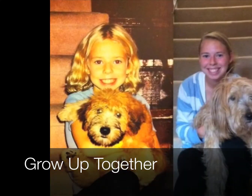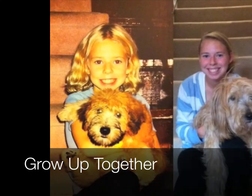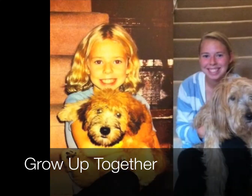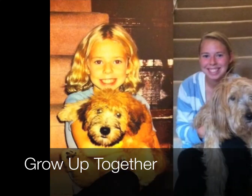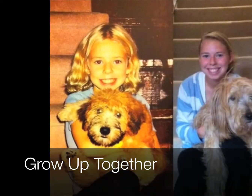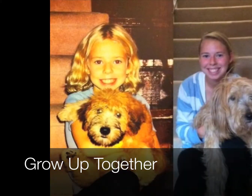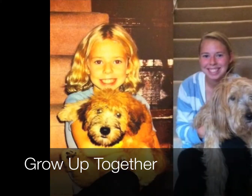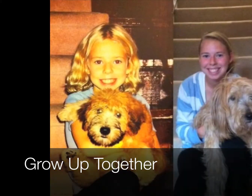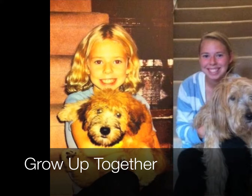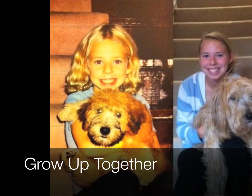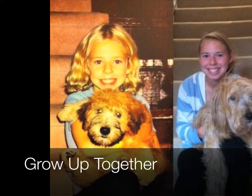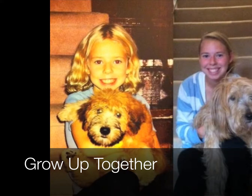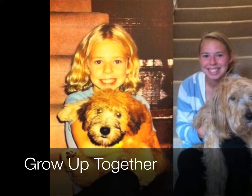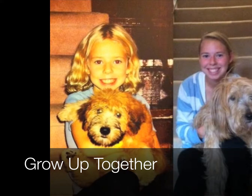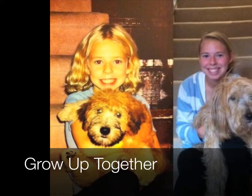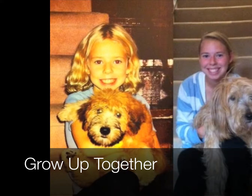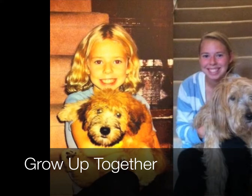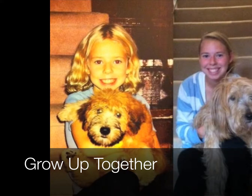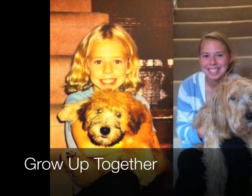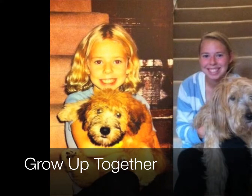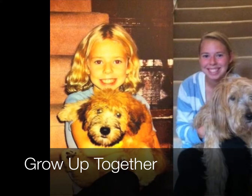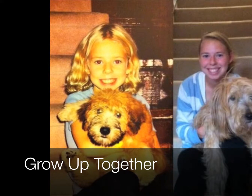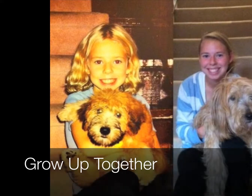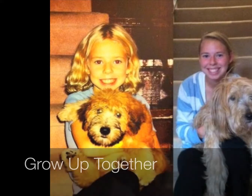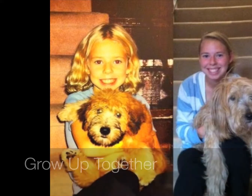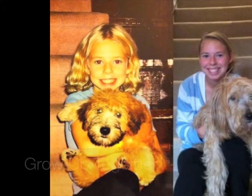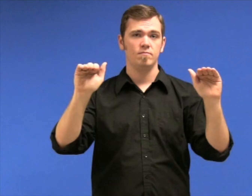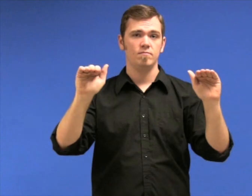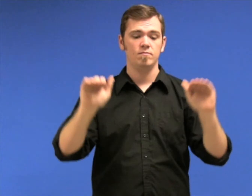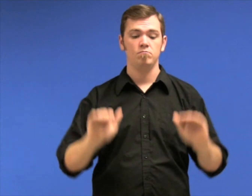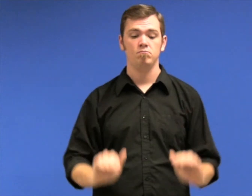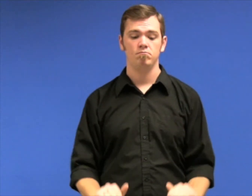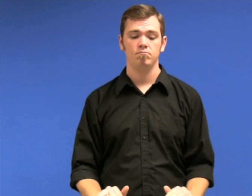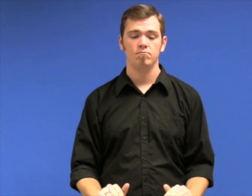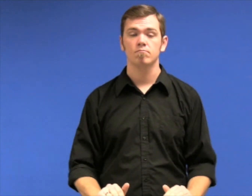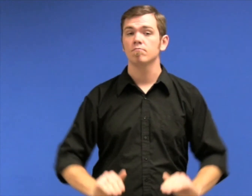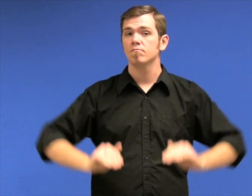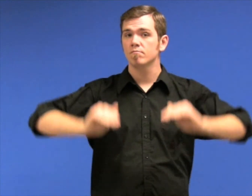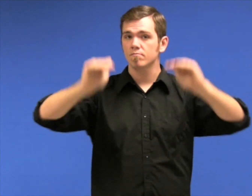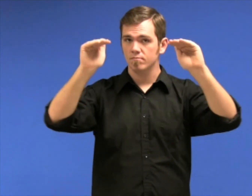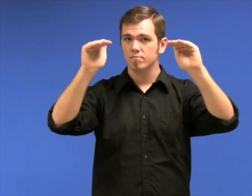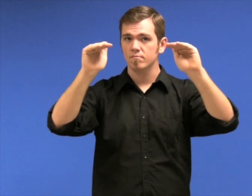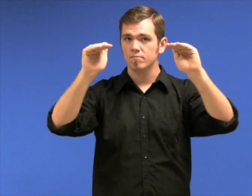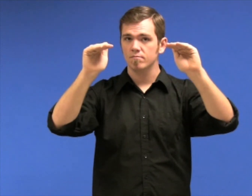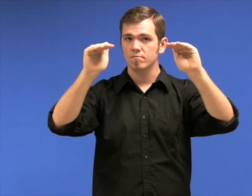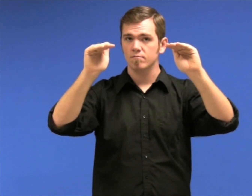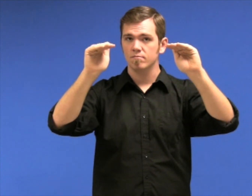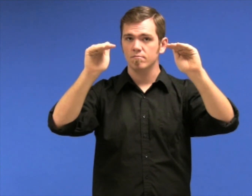All right, grow up together. The sign for grow up together is grow up together.